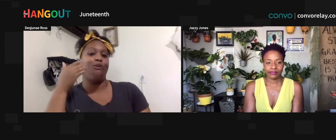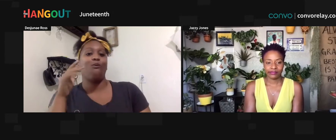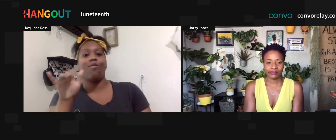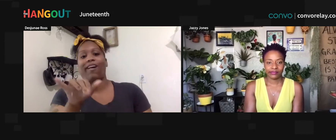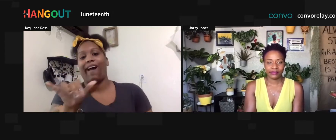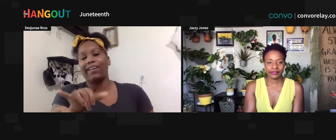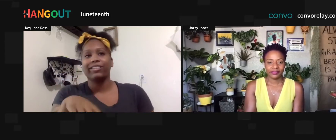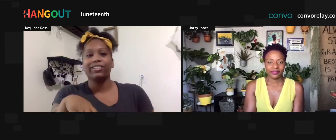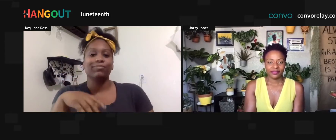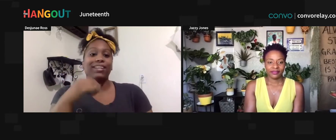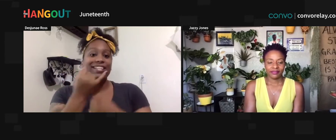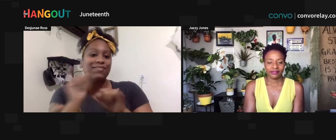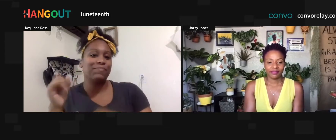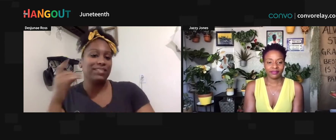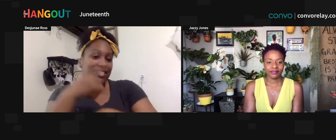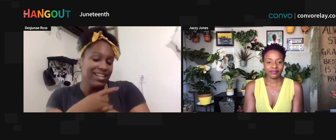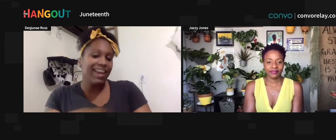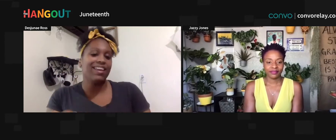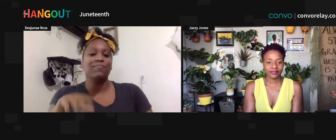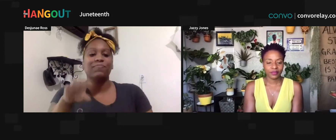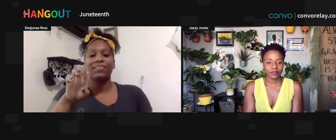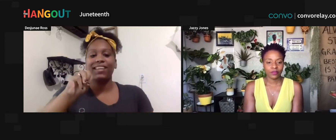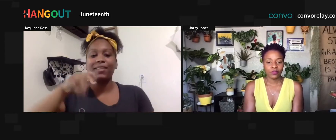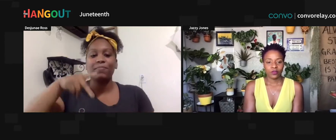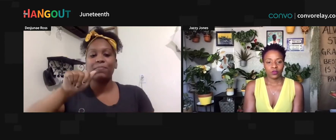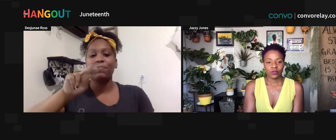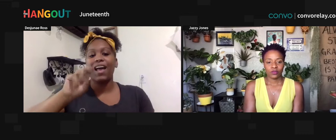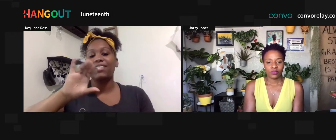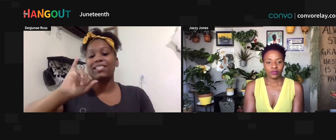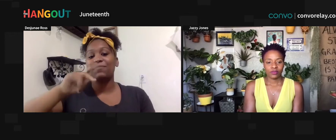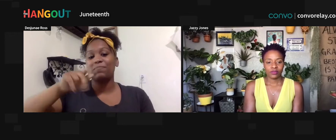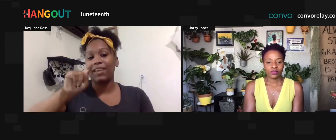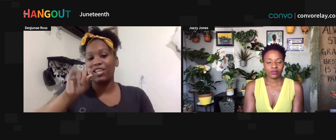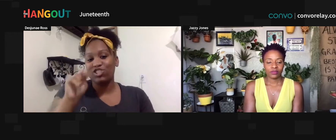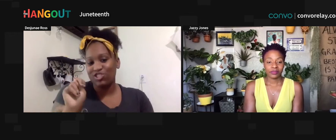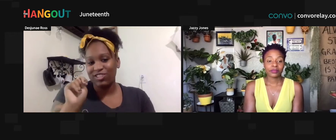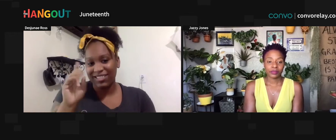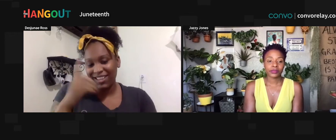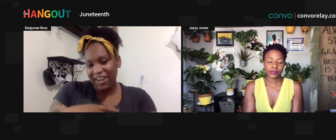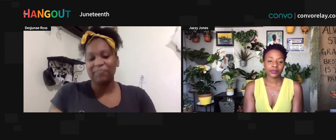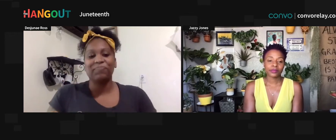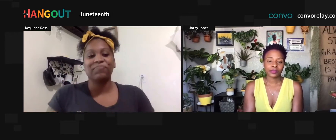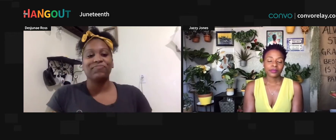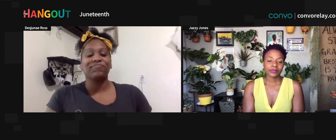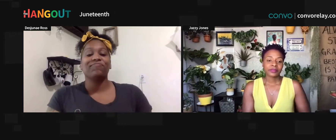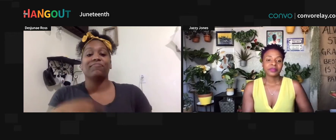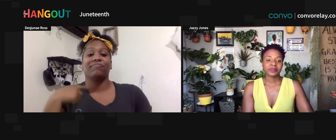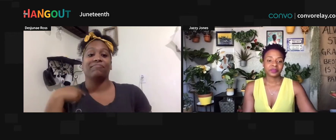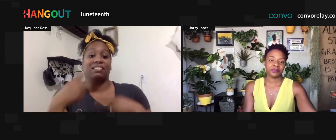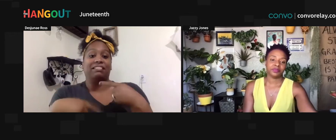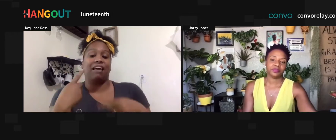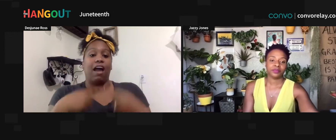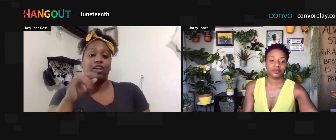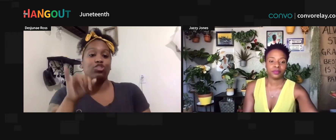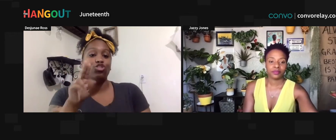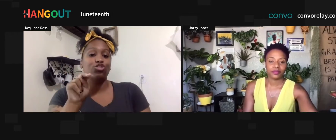Well, Juneteenth, also known as Independence Day or Emancipation Day.